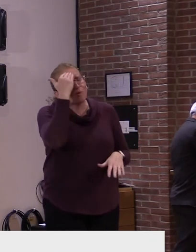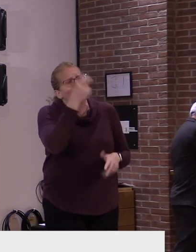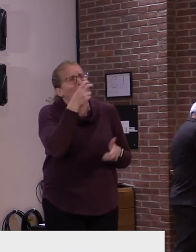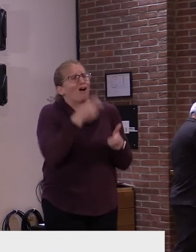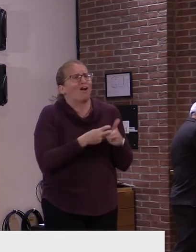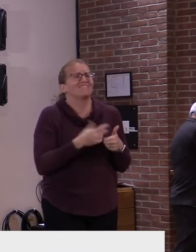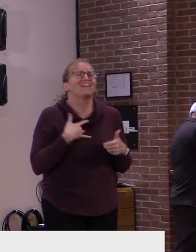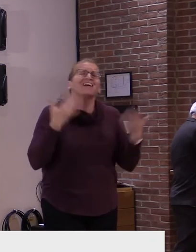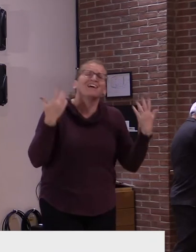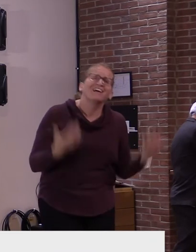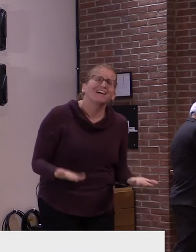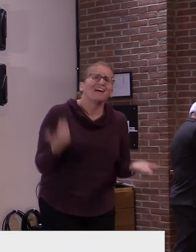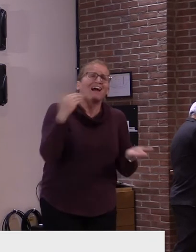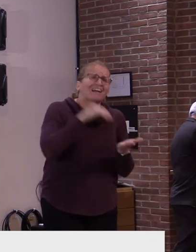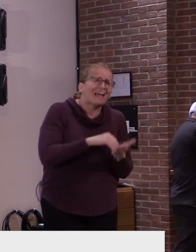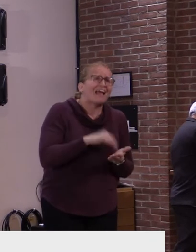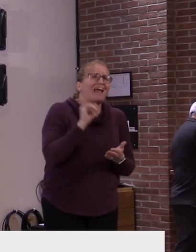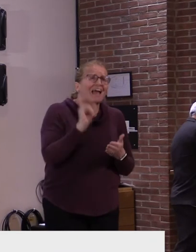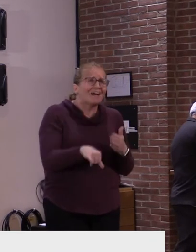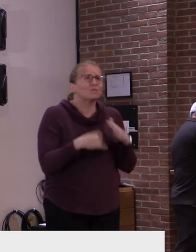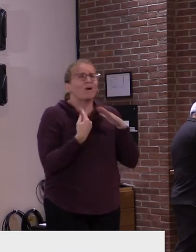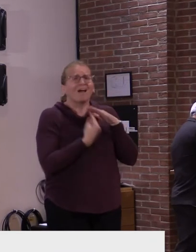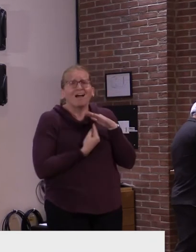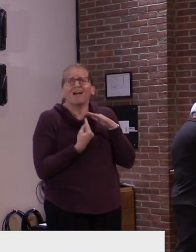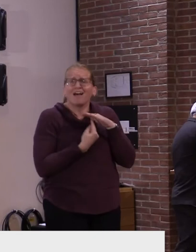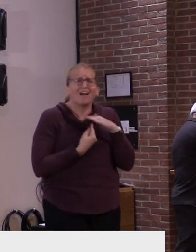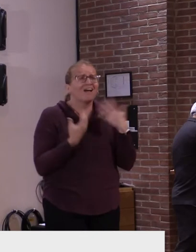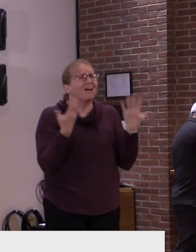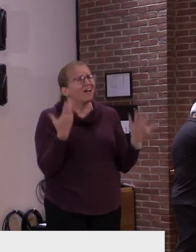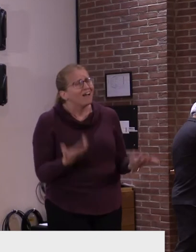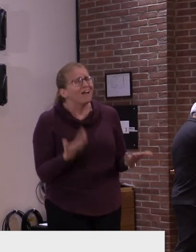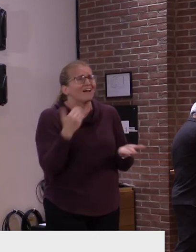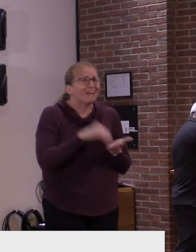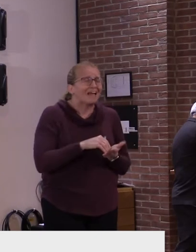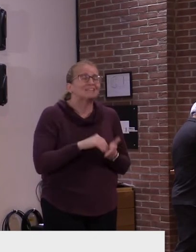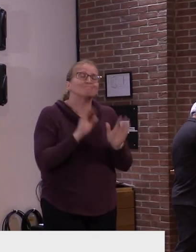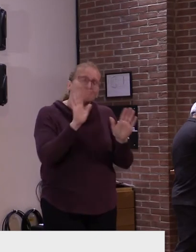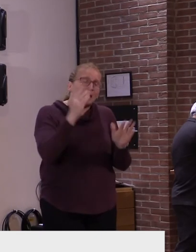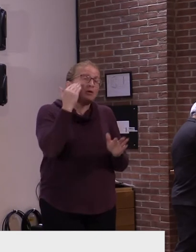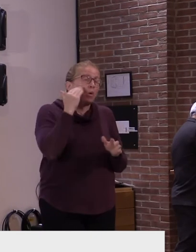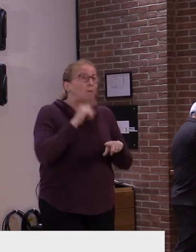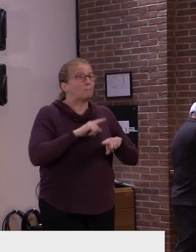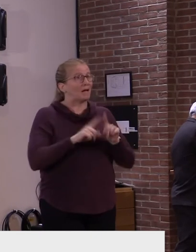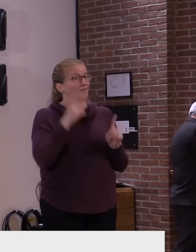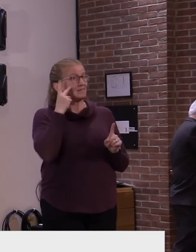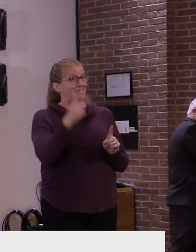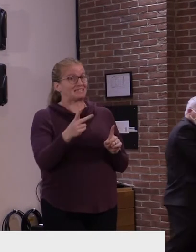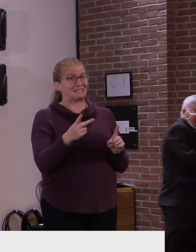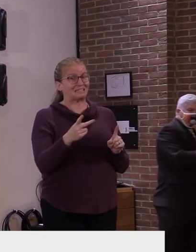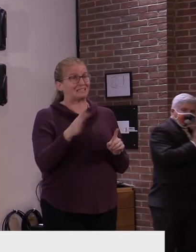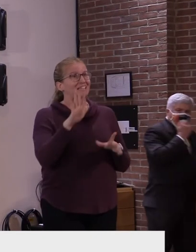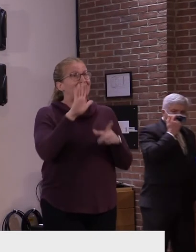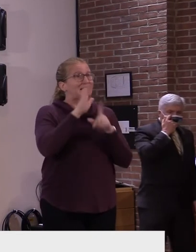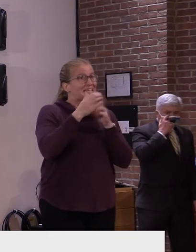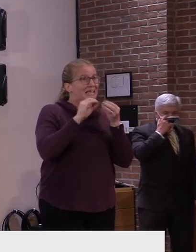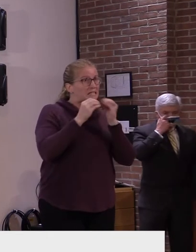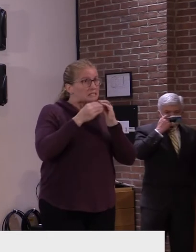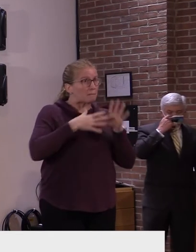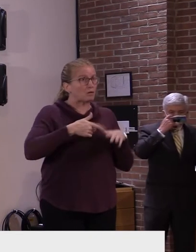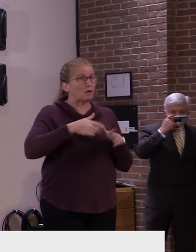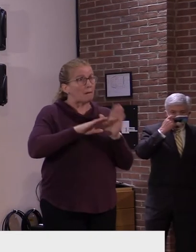holidays coming up but you've seen the rising case numbers a high of 43 reported